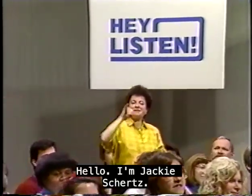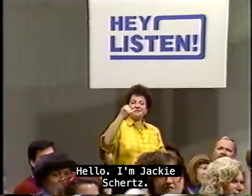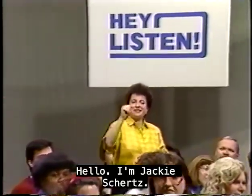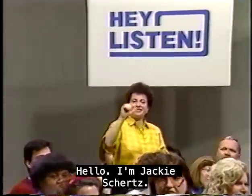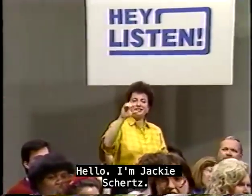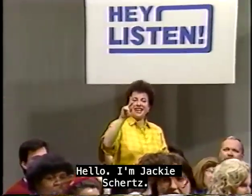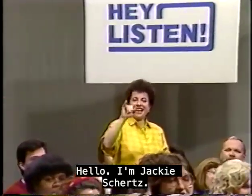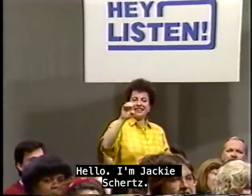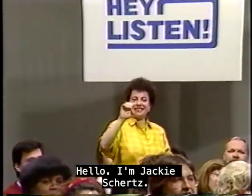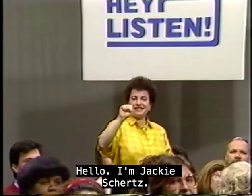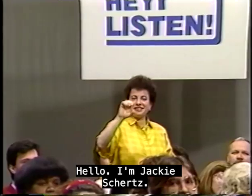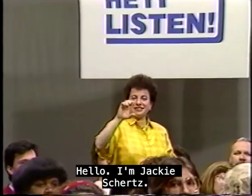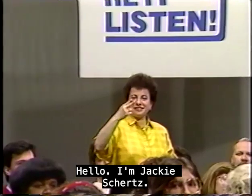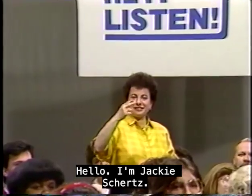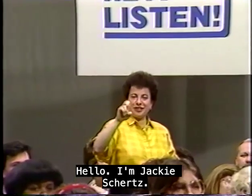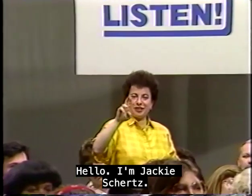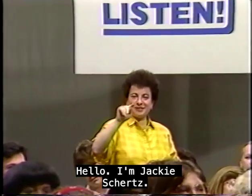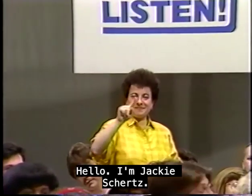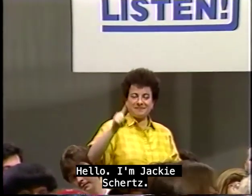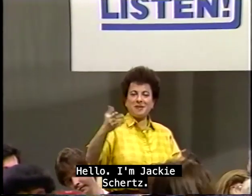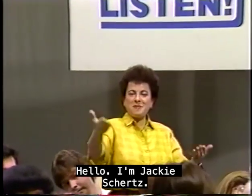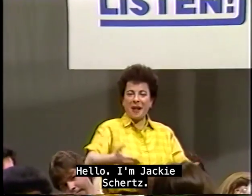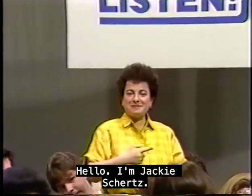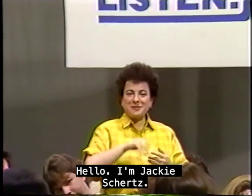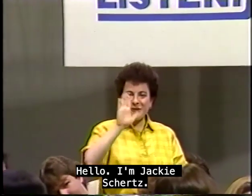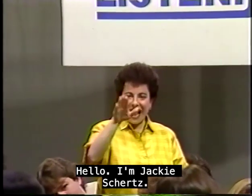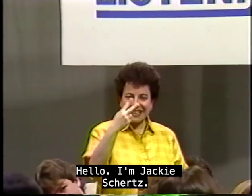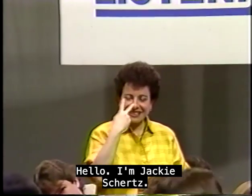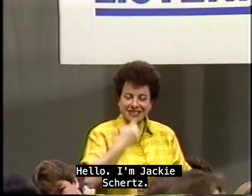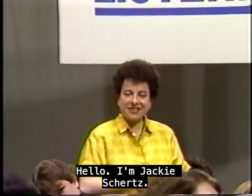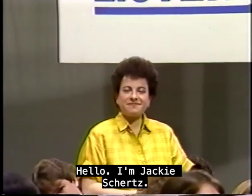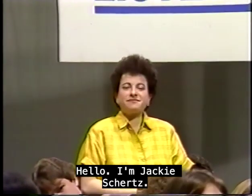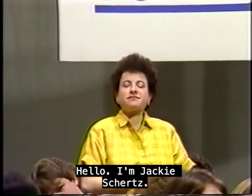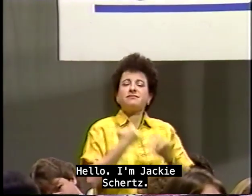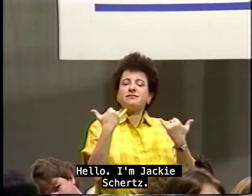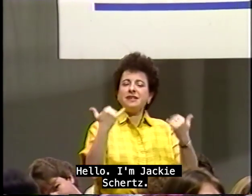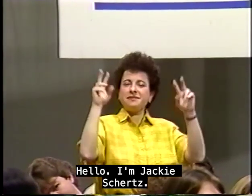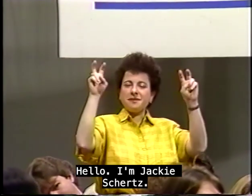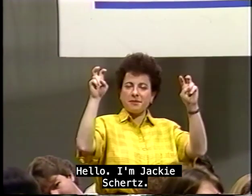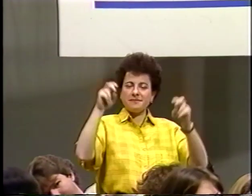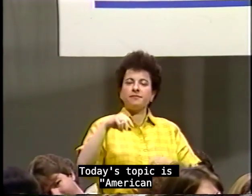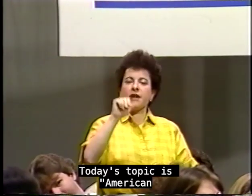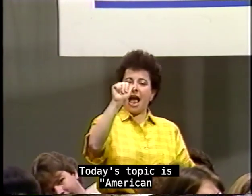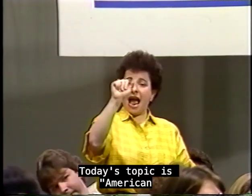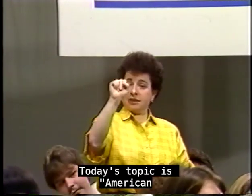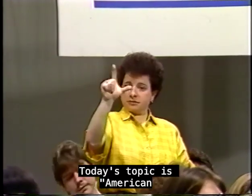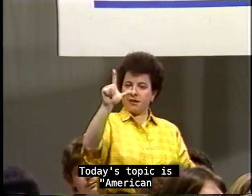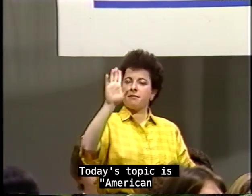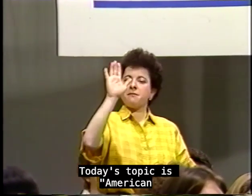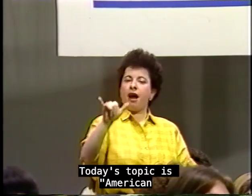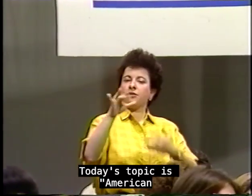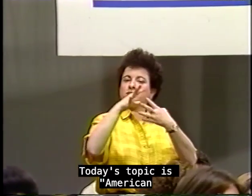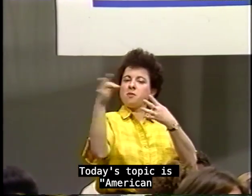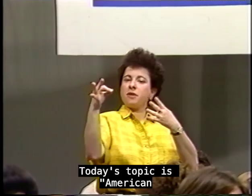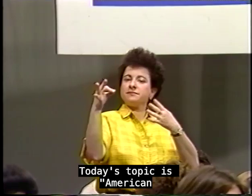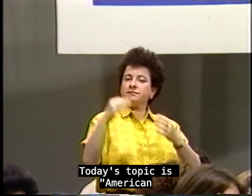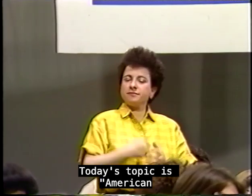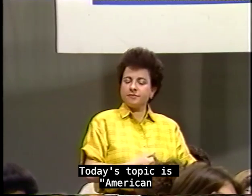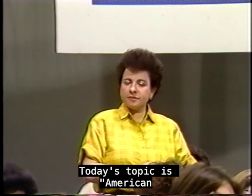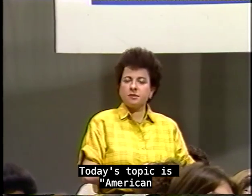Hello, I'm Jackie Schertz. Welcome to Hey Listen. Today's topic is American Sign Language